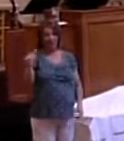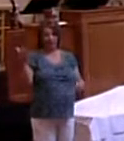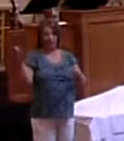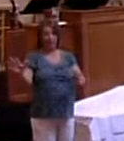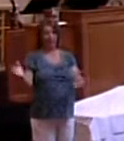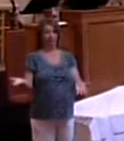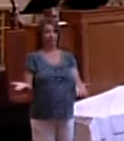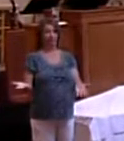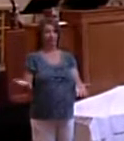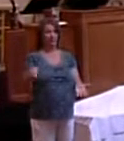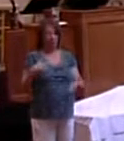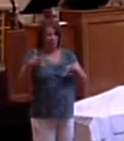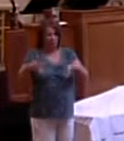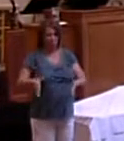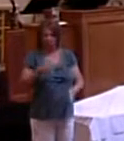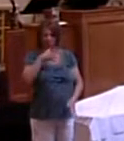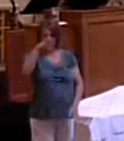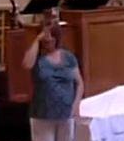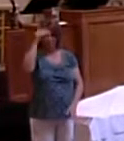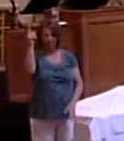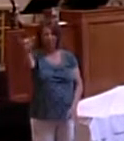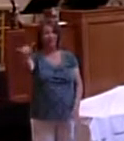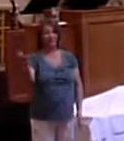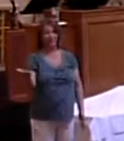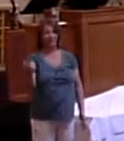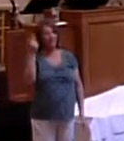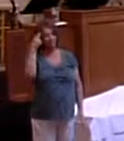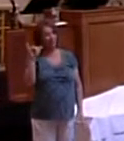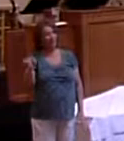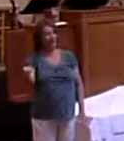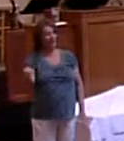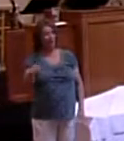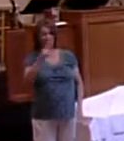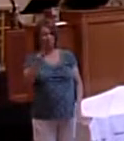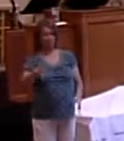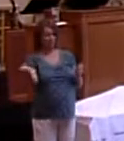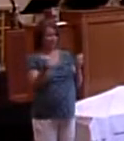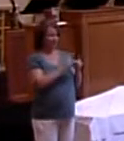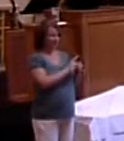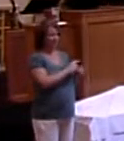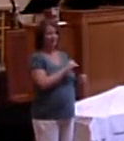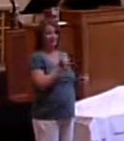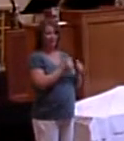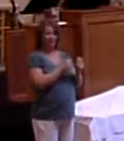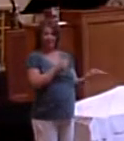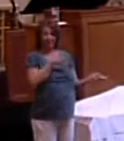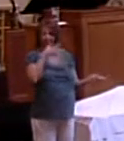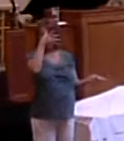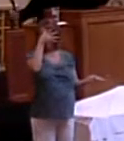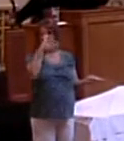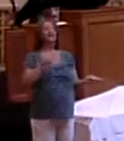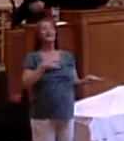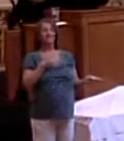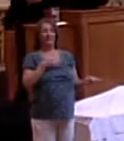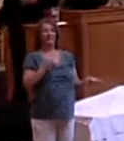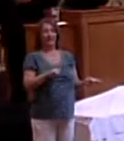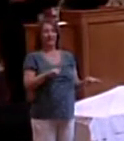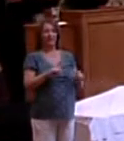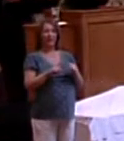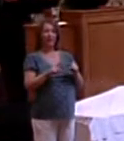thought, I've lost mommy and daddy forever, right? I will never, ever be back again. And I think that whenever we have built this